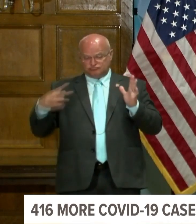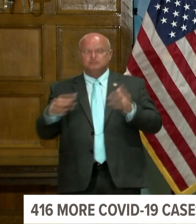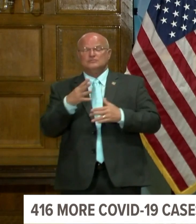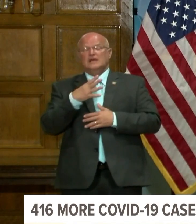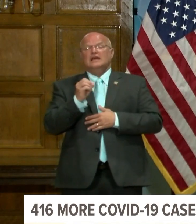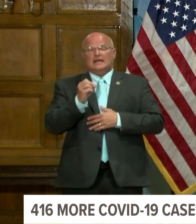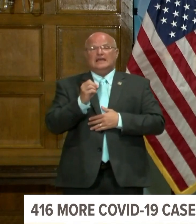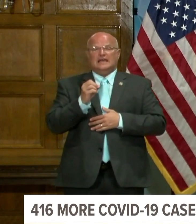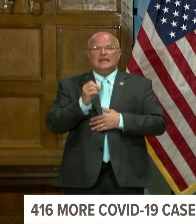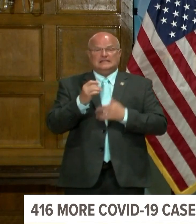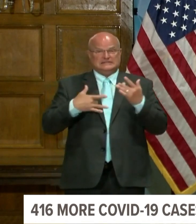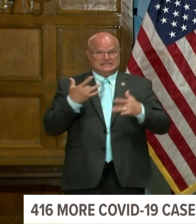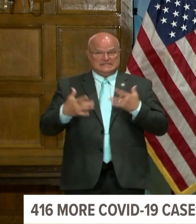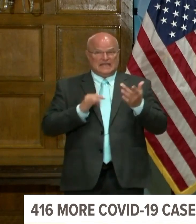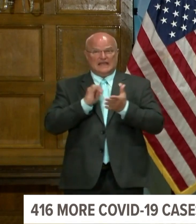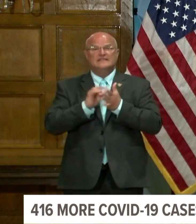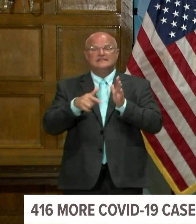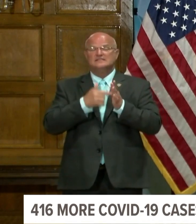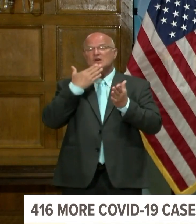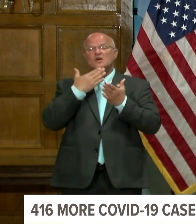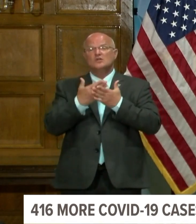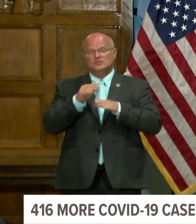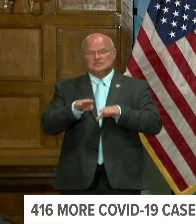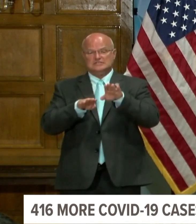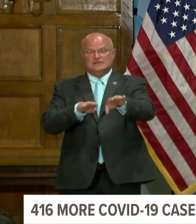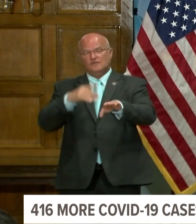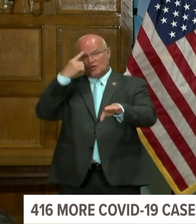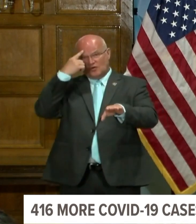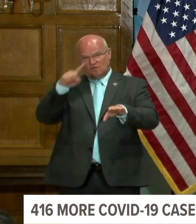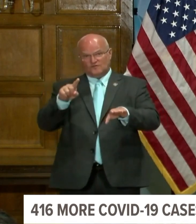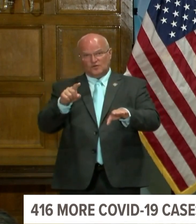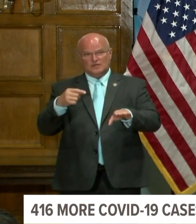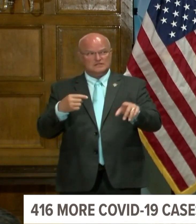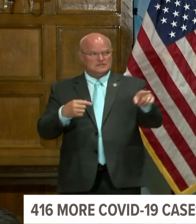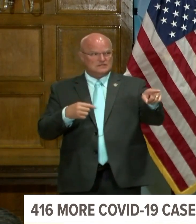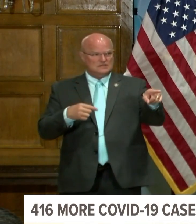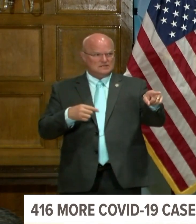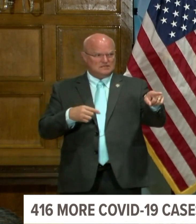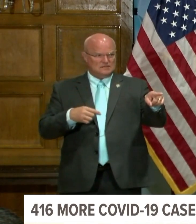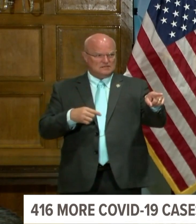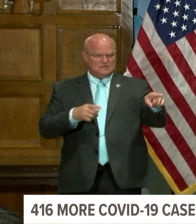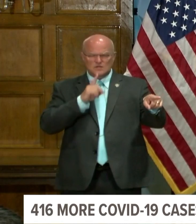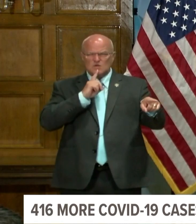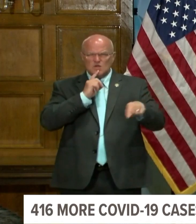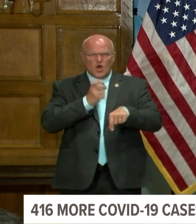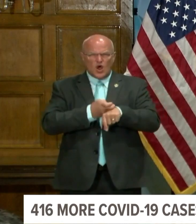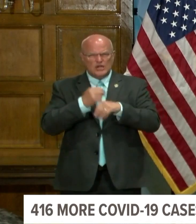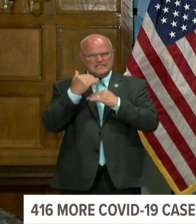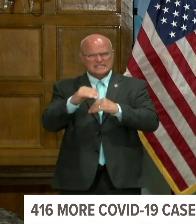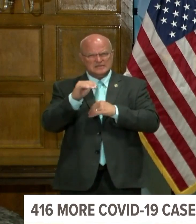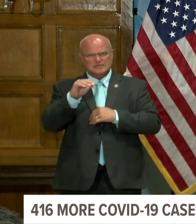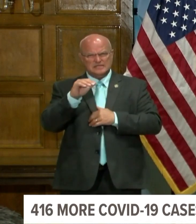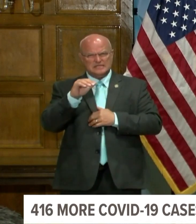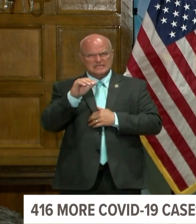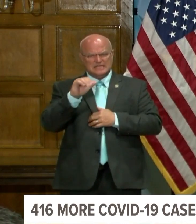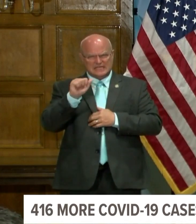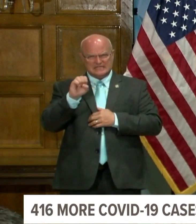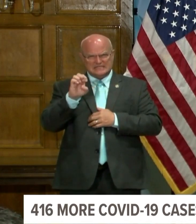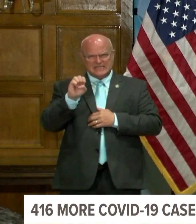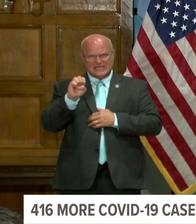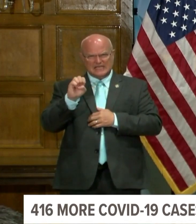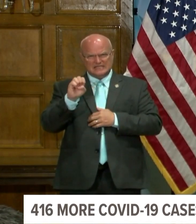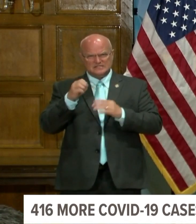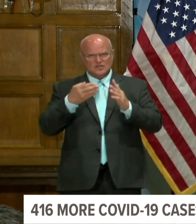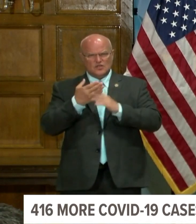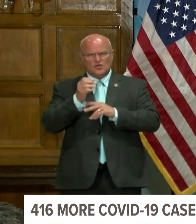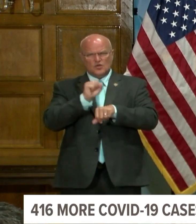and is excited that this is a very good step forward for. Is it really hard to win a case if you